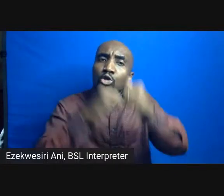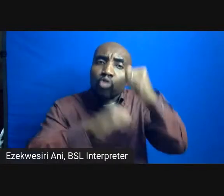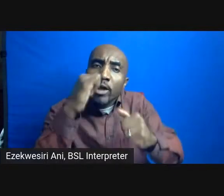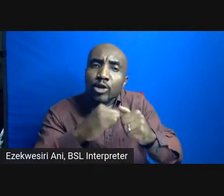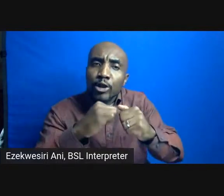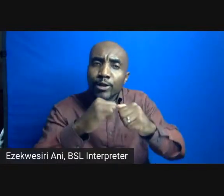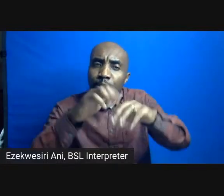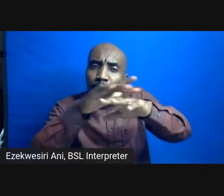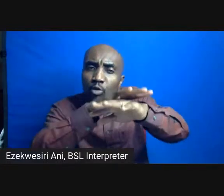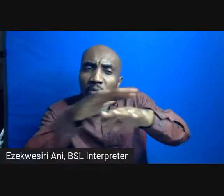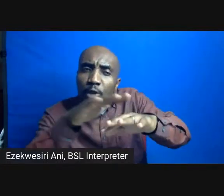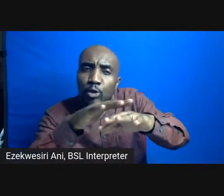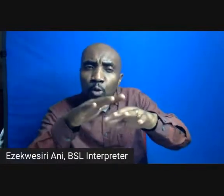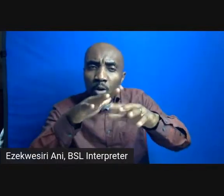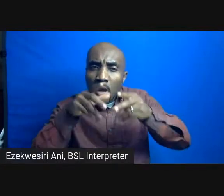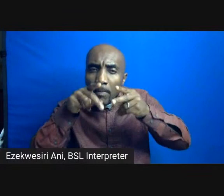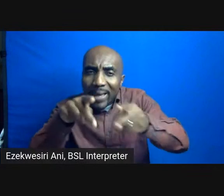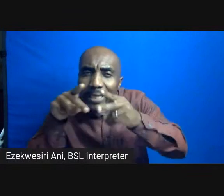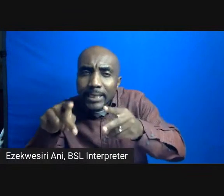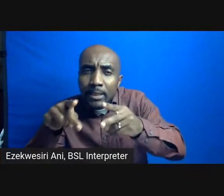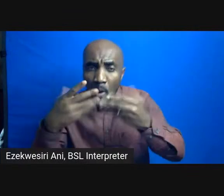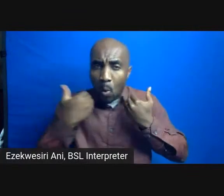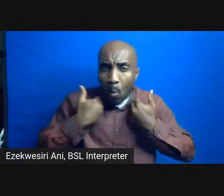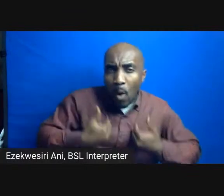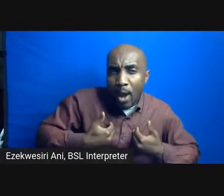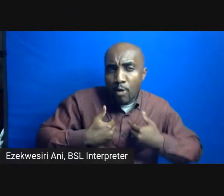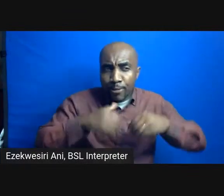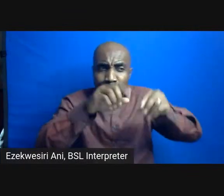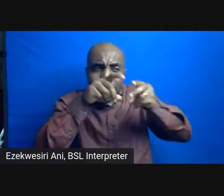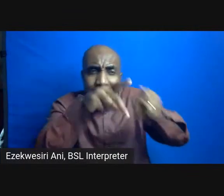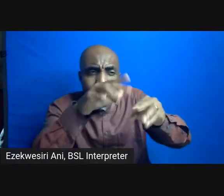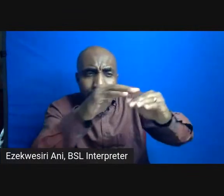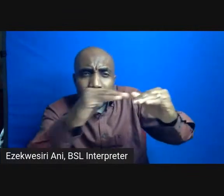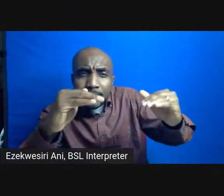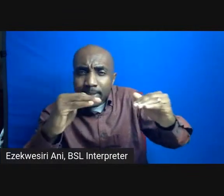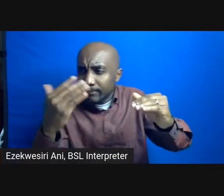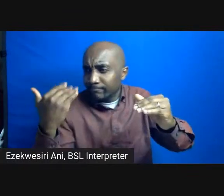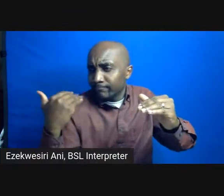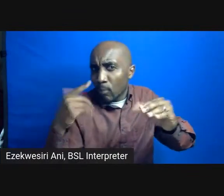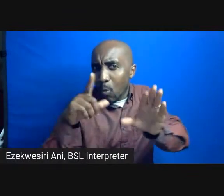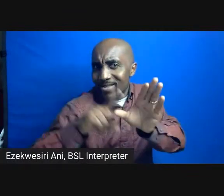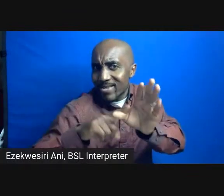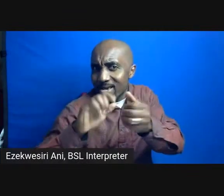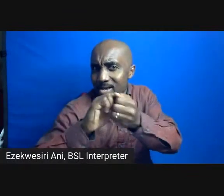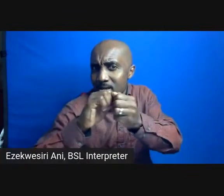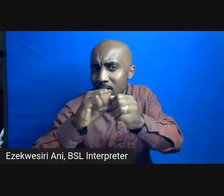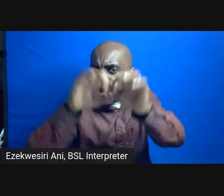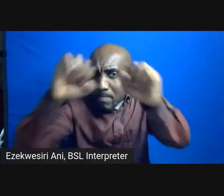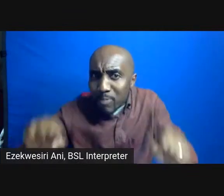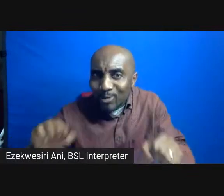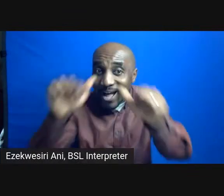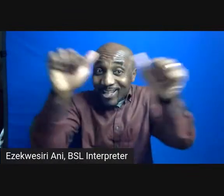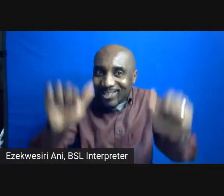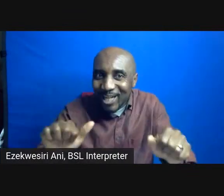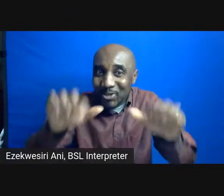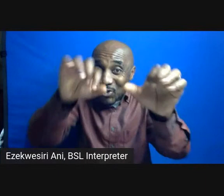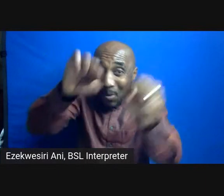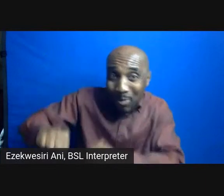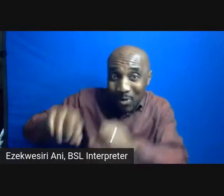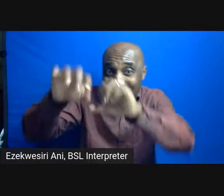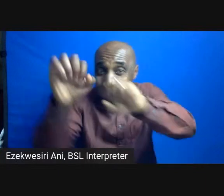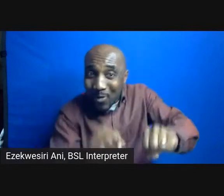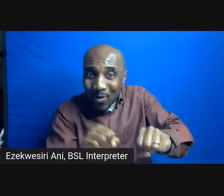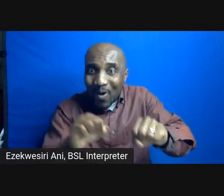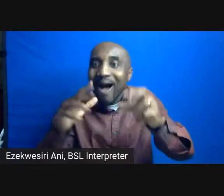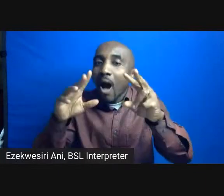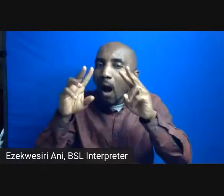and the systems of power and wealth have been removed. And we have seen the ugly face of a